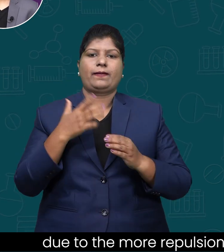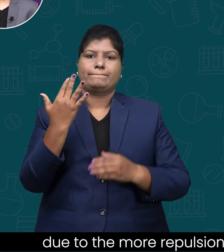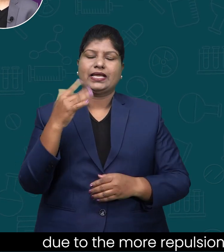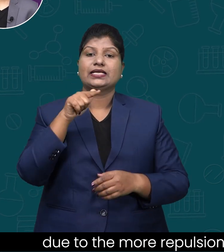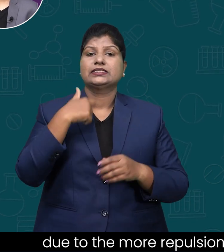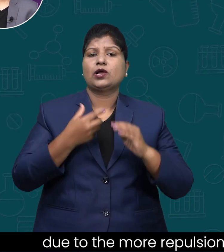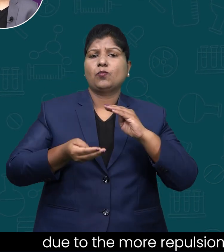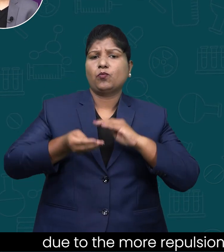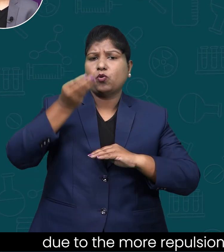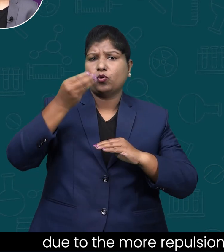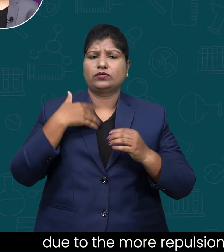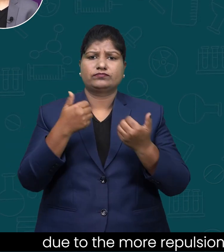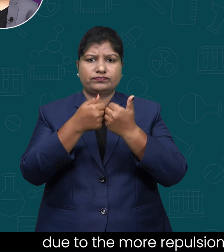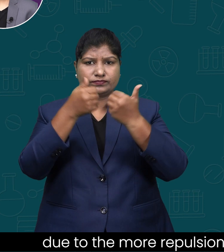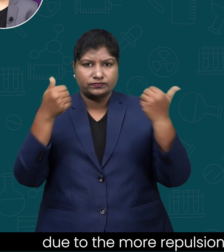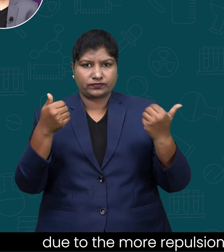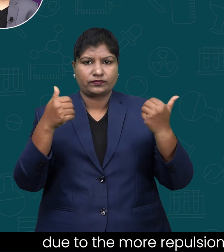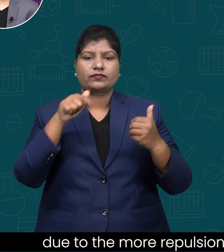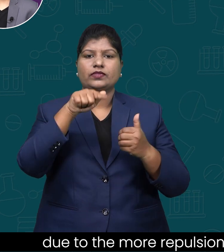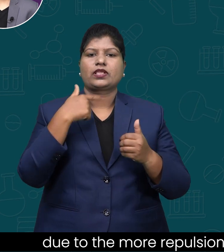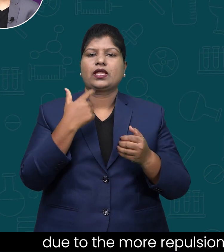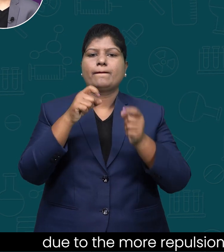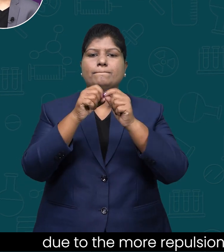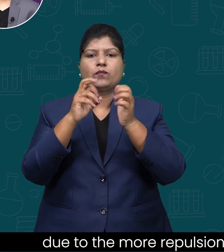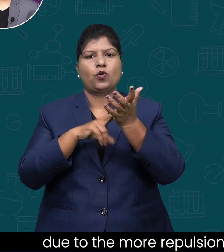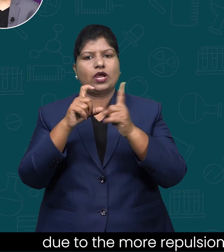by lone pair on the bond pairs.